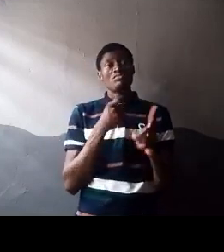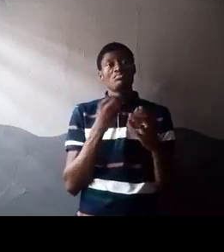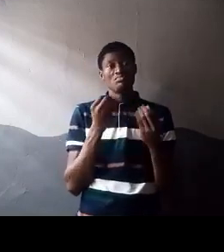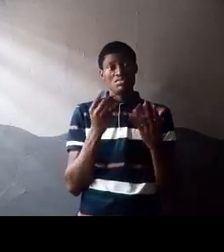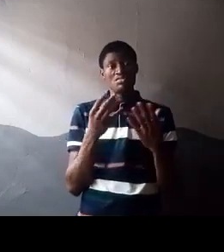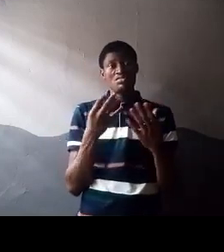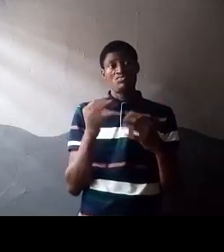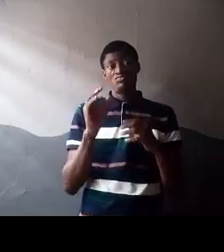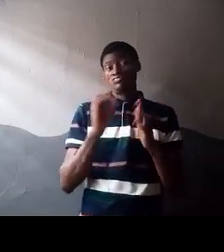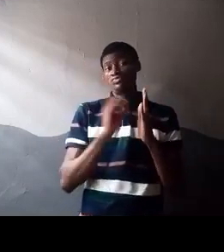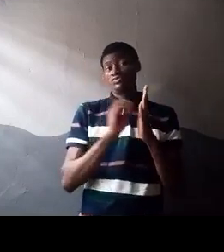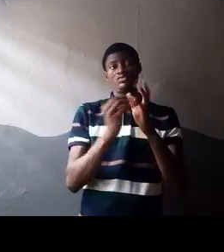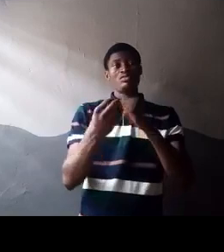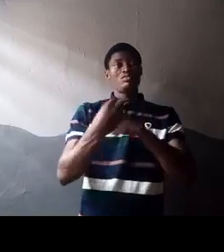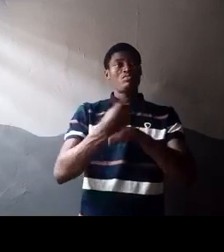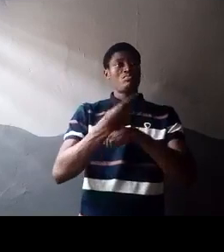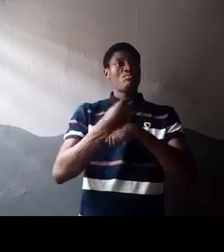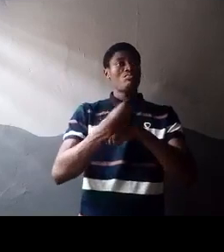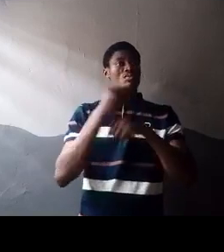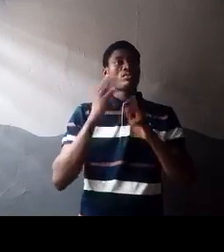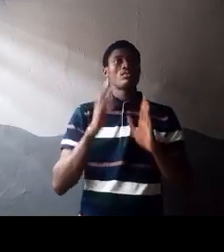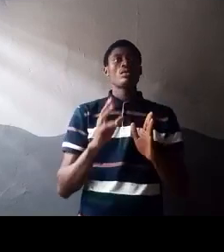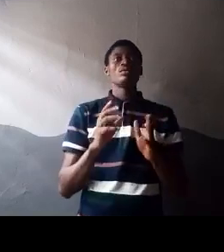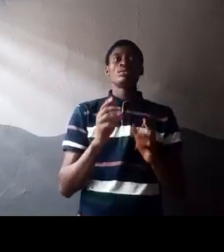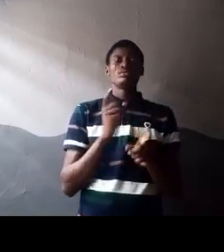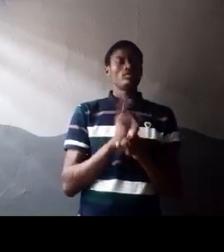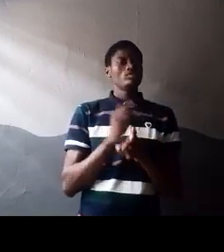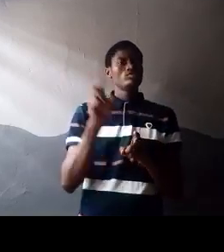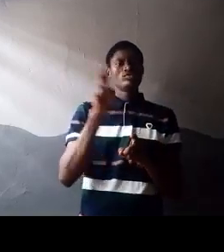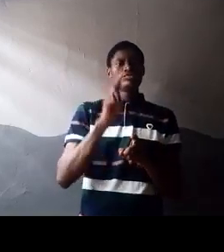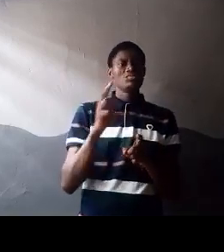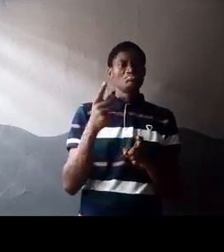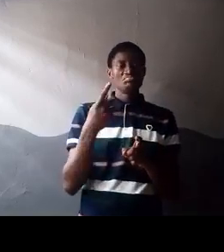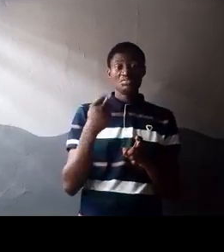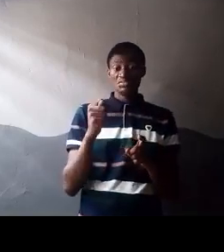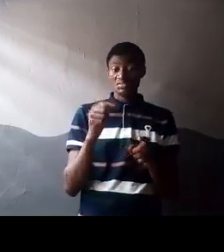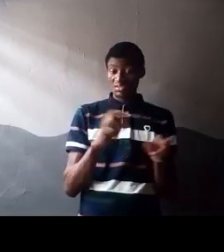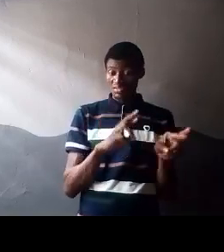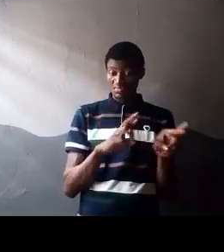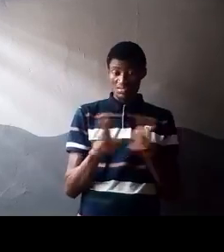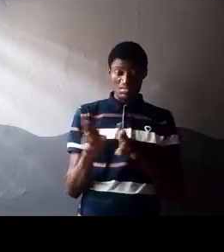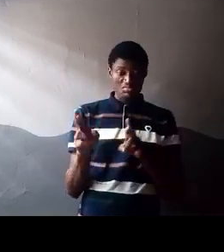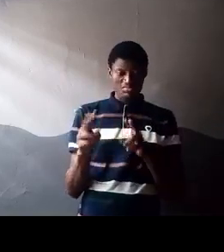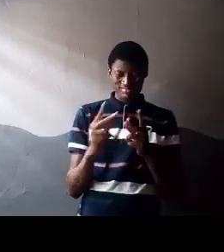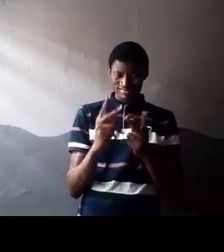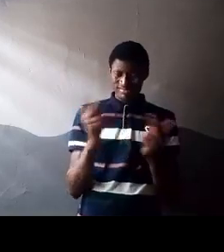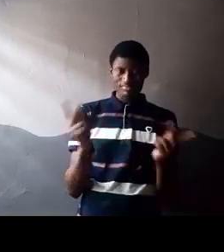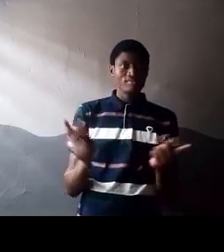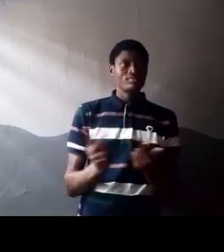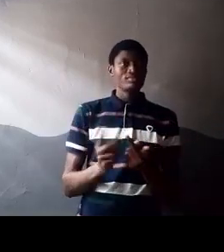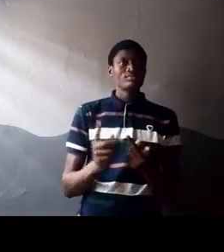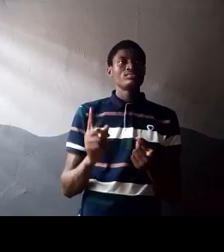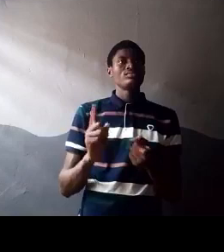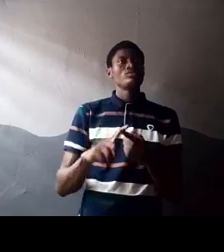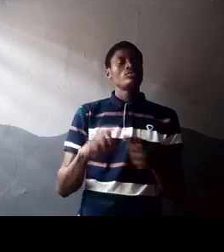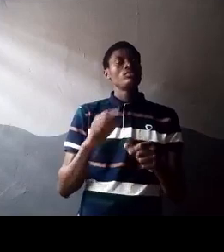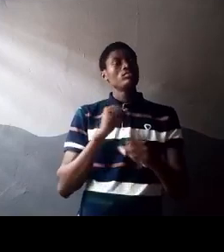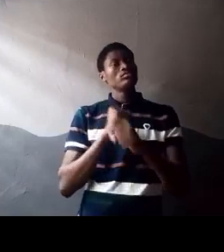use the available space that you have to sell yourself and the problem that you want to address.